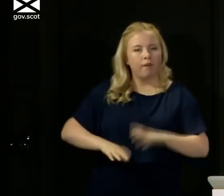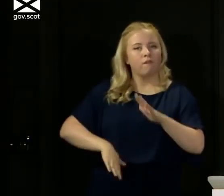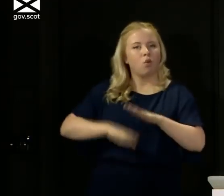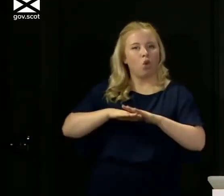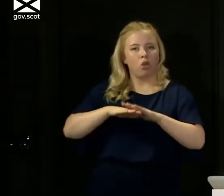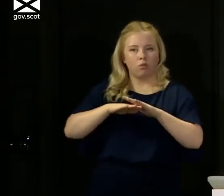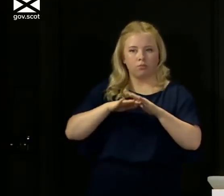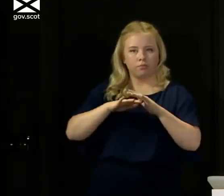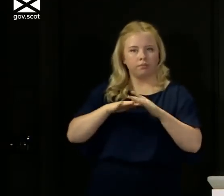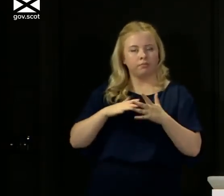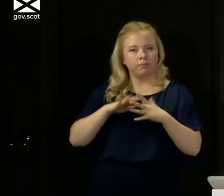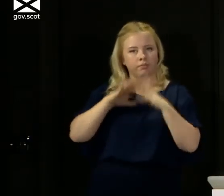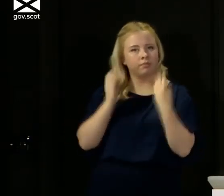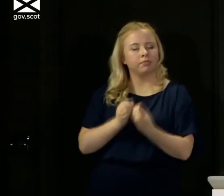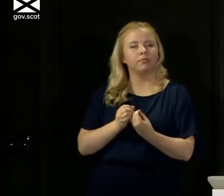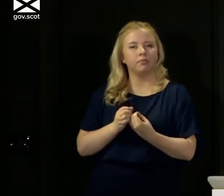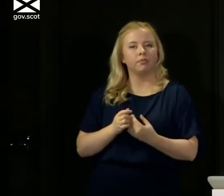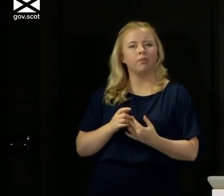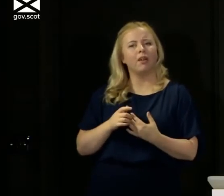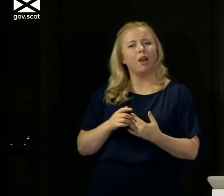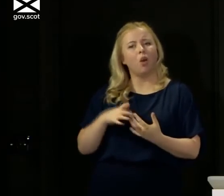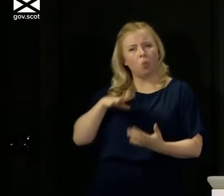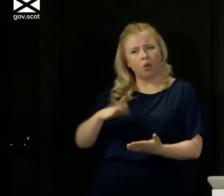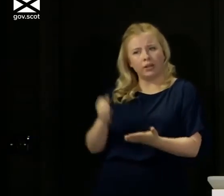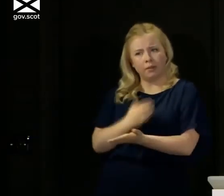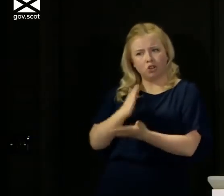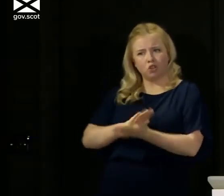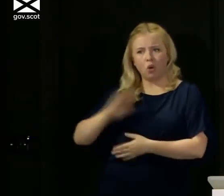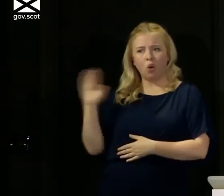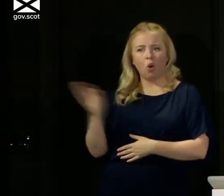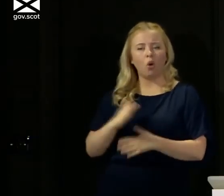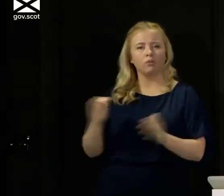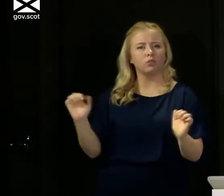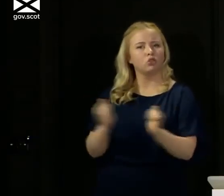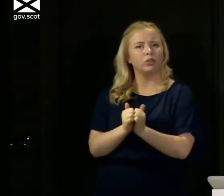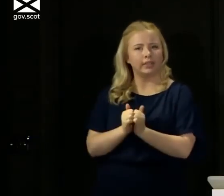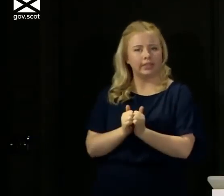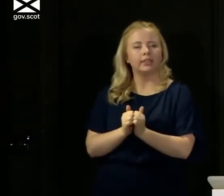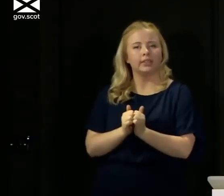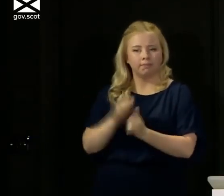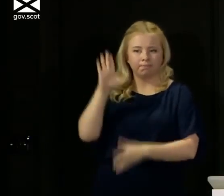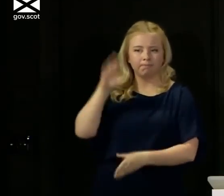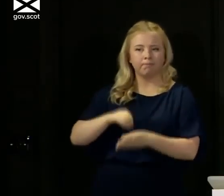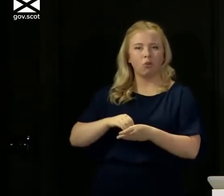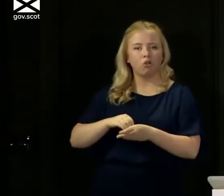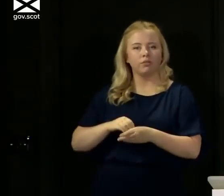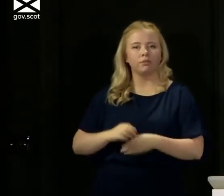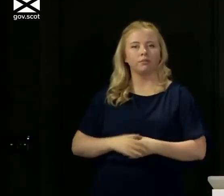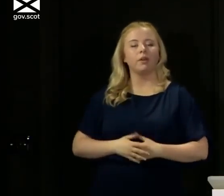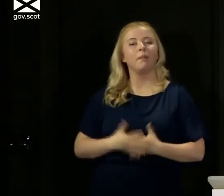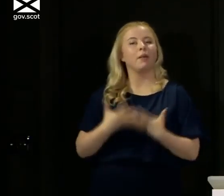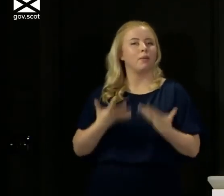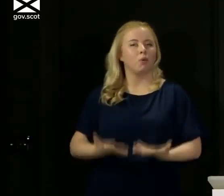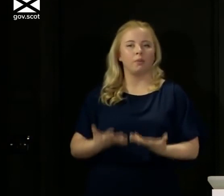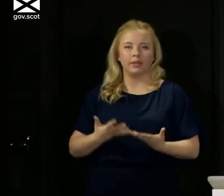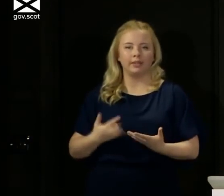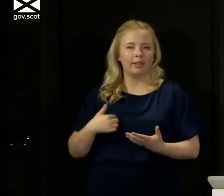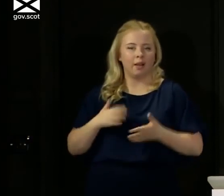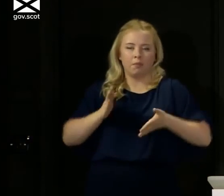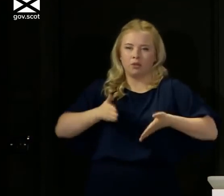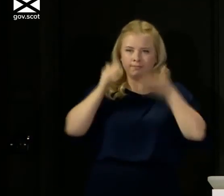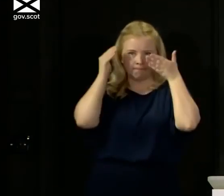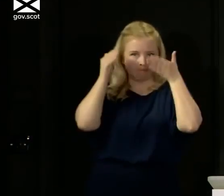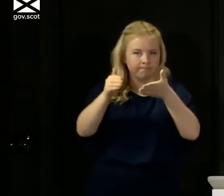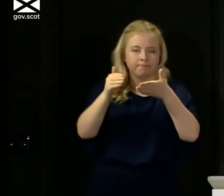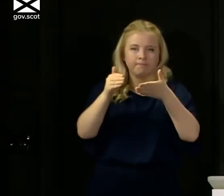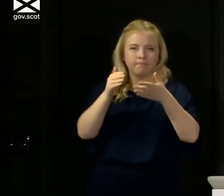widespread buy-in and agreement for whatever terms of reference we ultimately decide. But for the moment, I need to keep